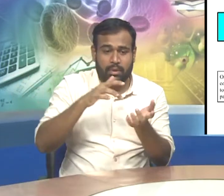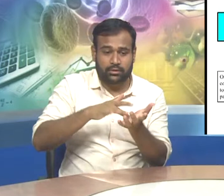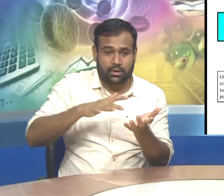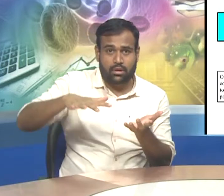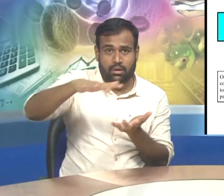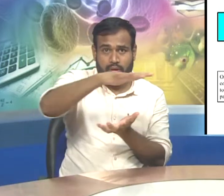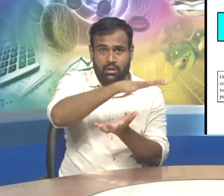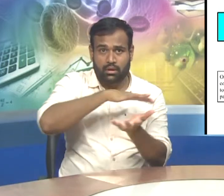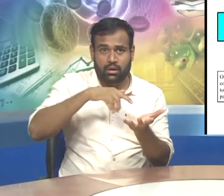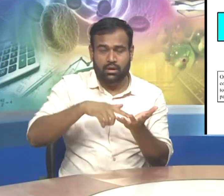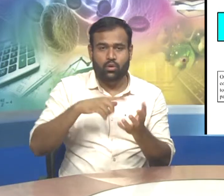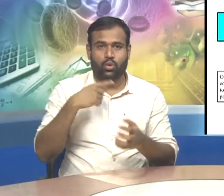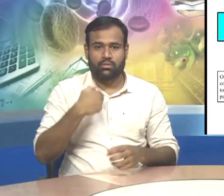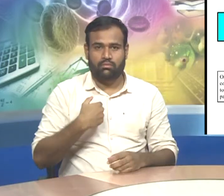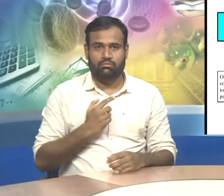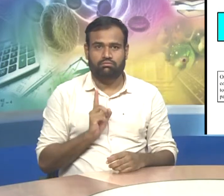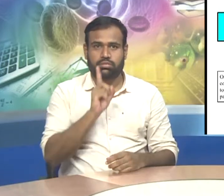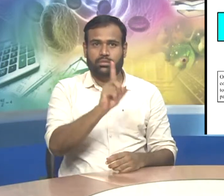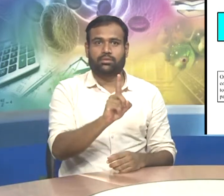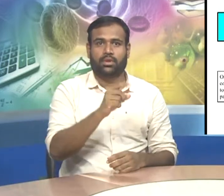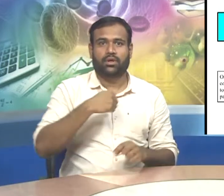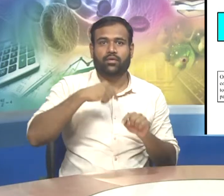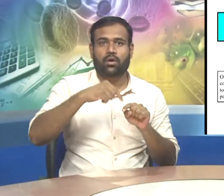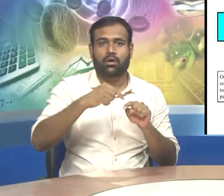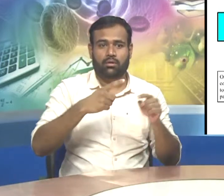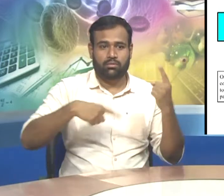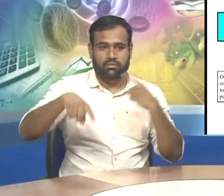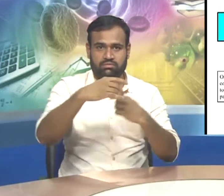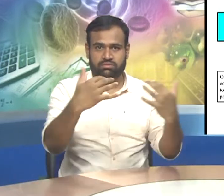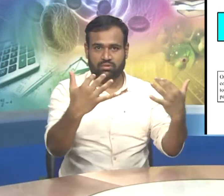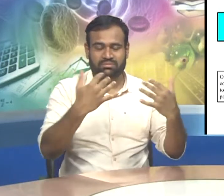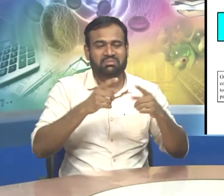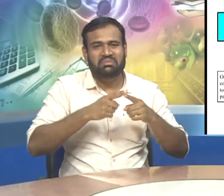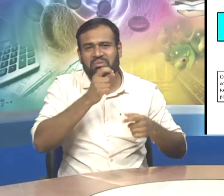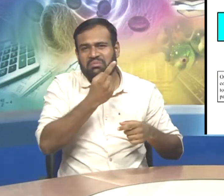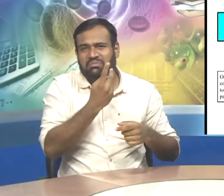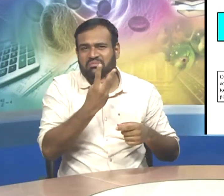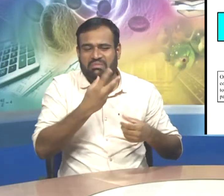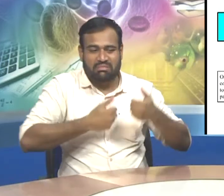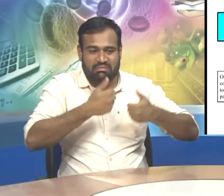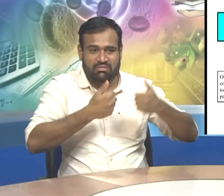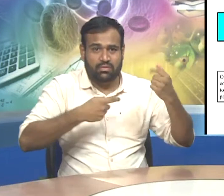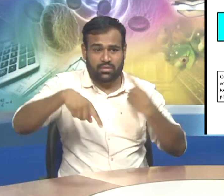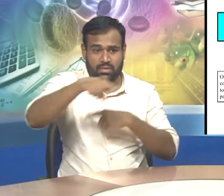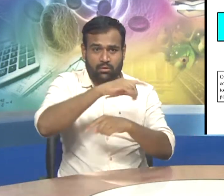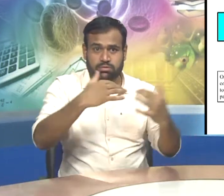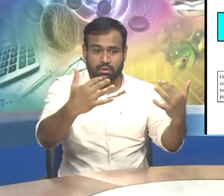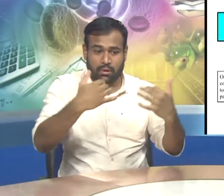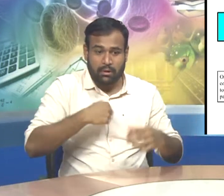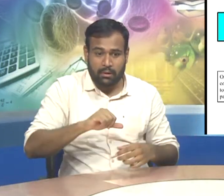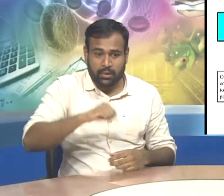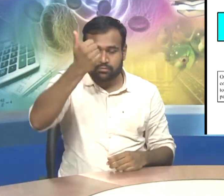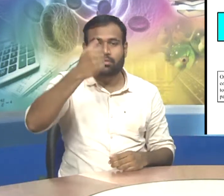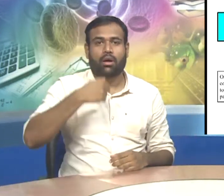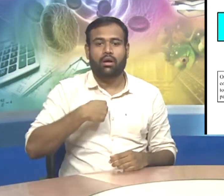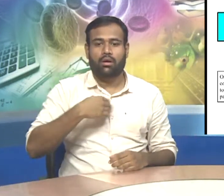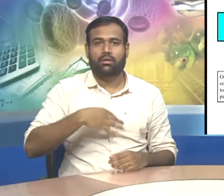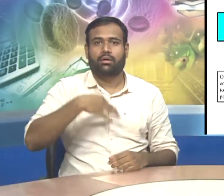it is one of the official area of country that elects someone to represent it in a parliament or legislature. On the